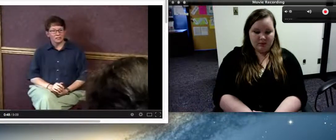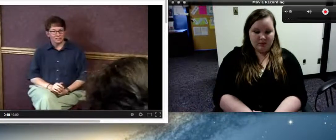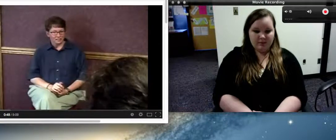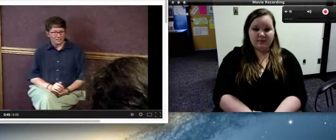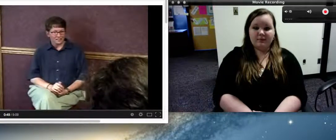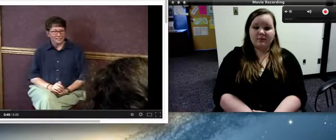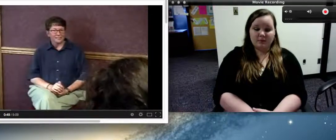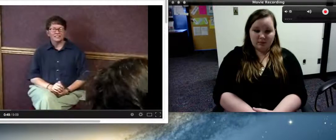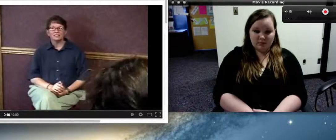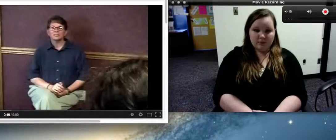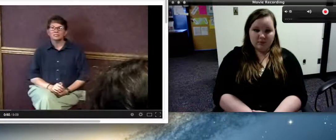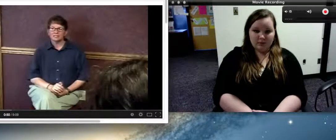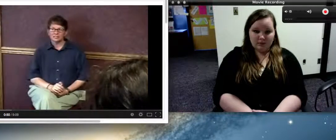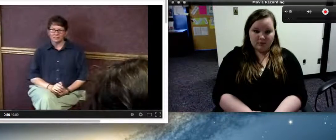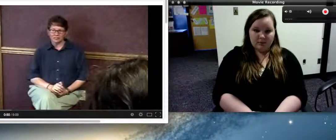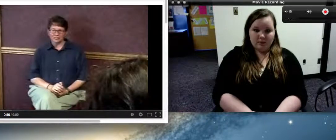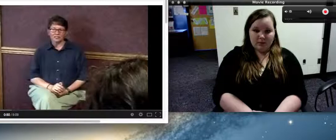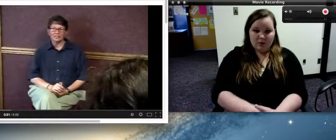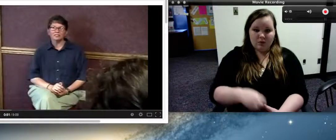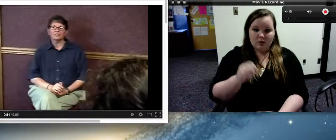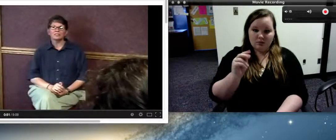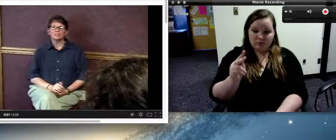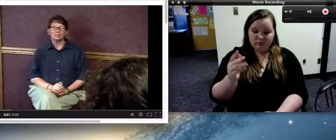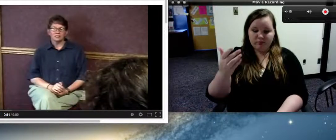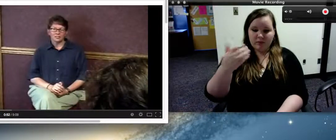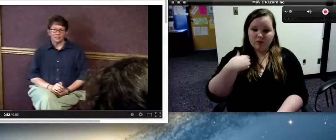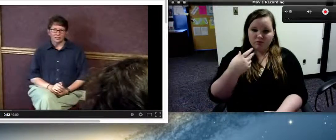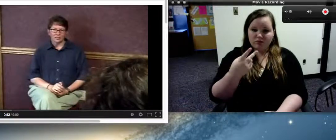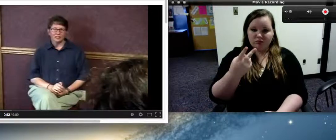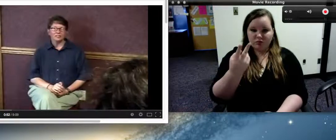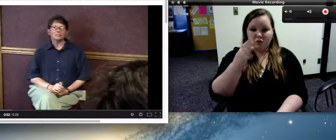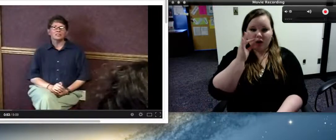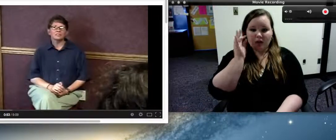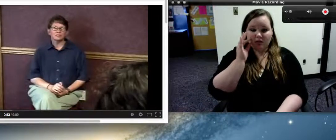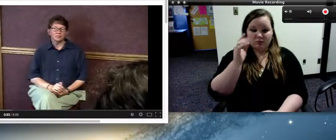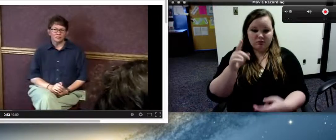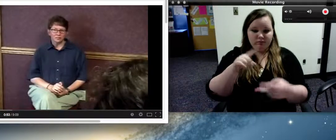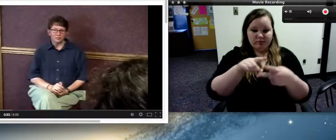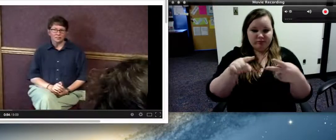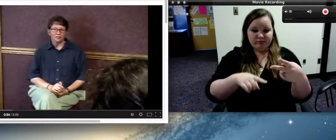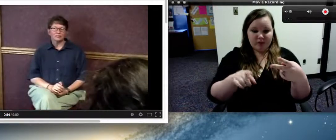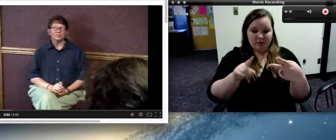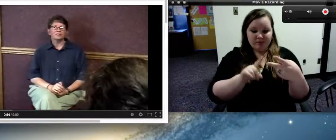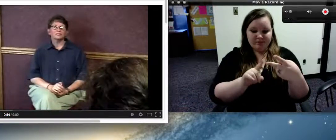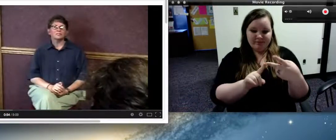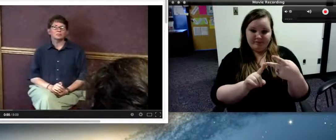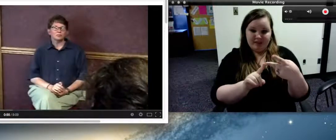Two cats. The youngest is Fiona. She is just 2.